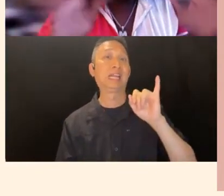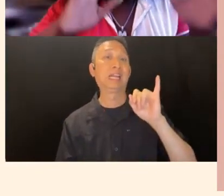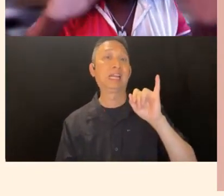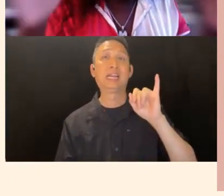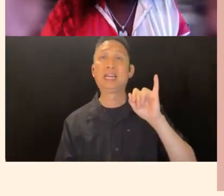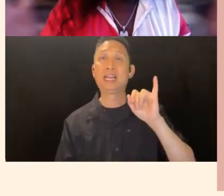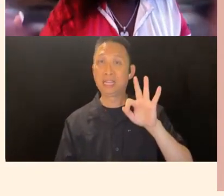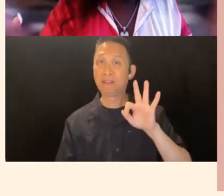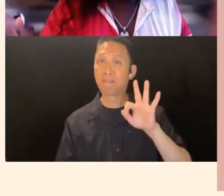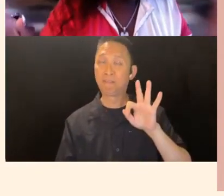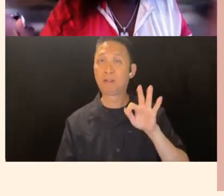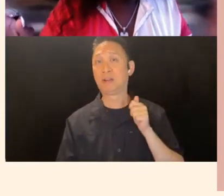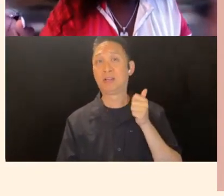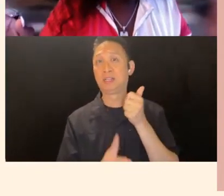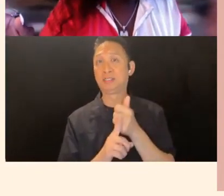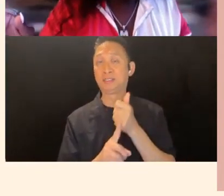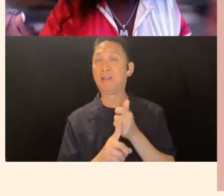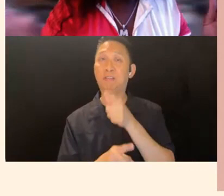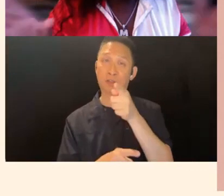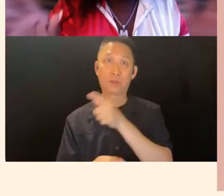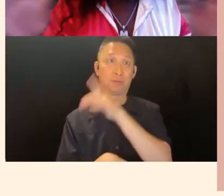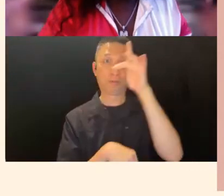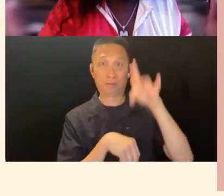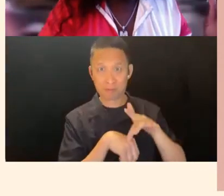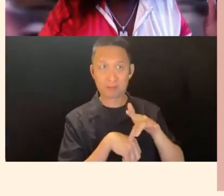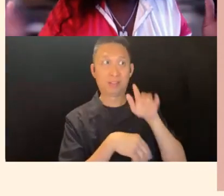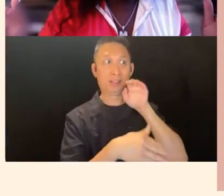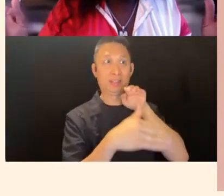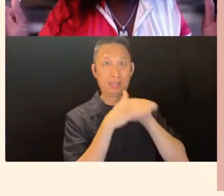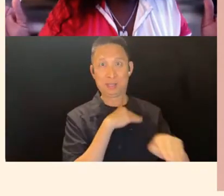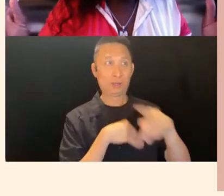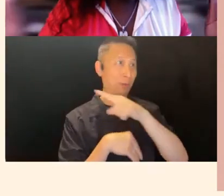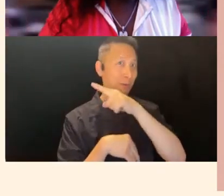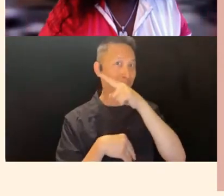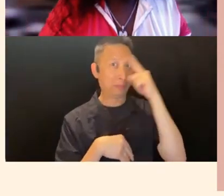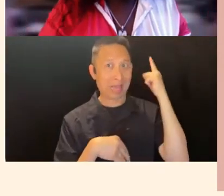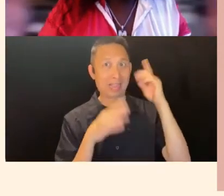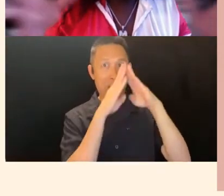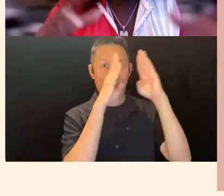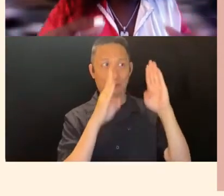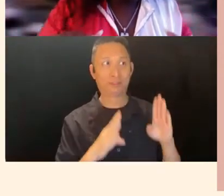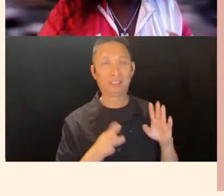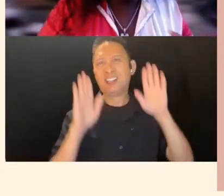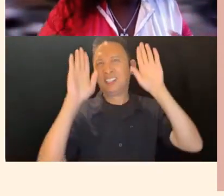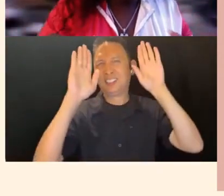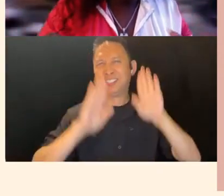typically to a black household on Sunday after church, that's where all the